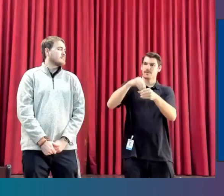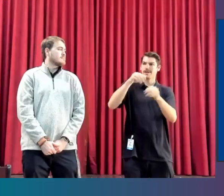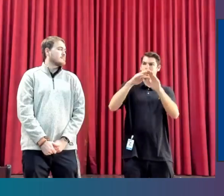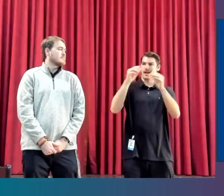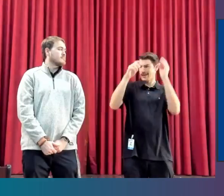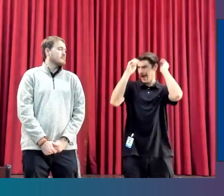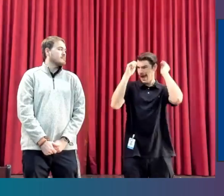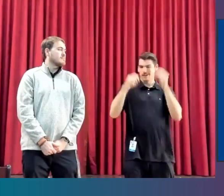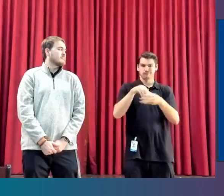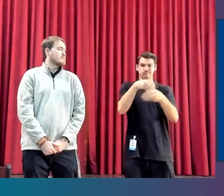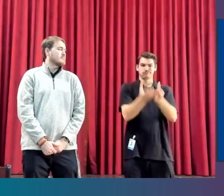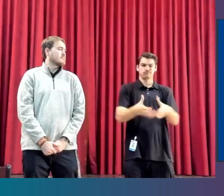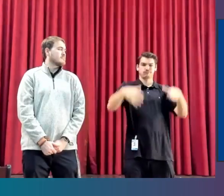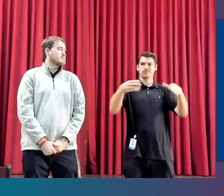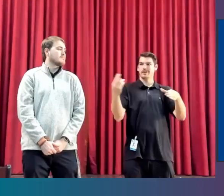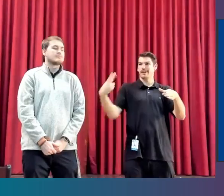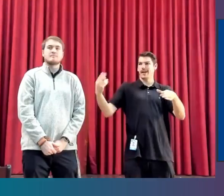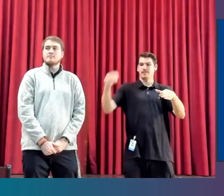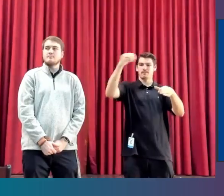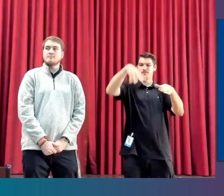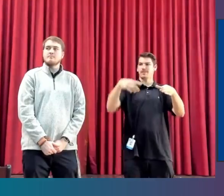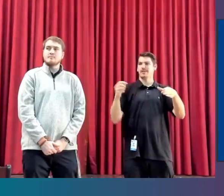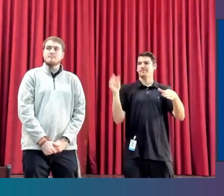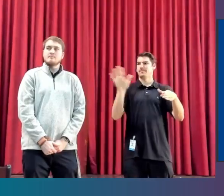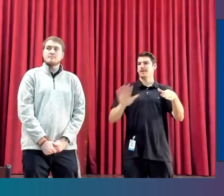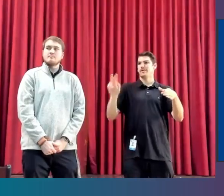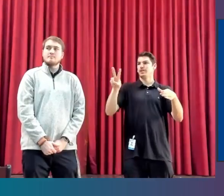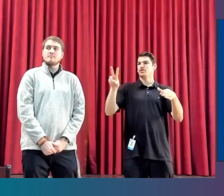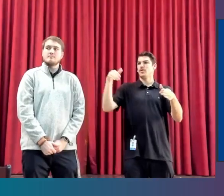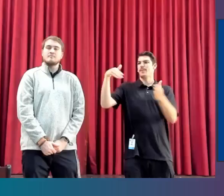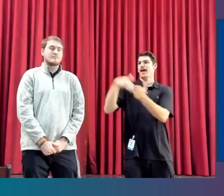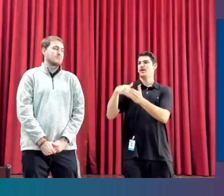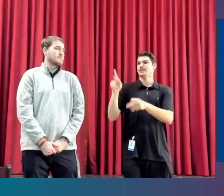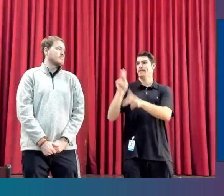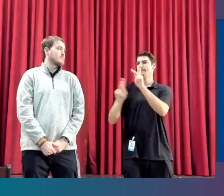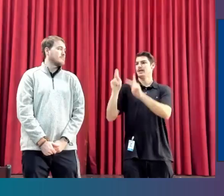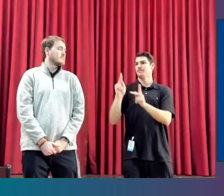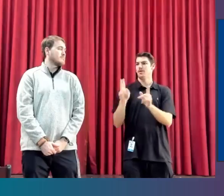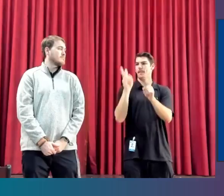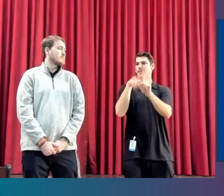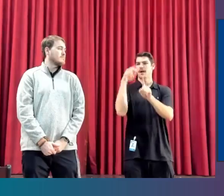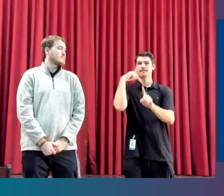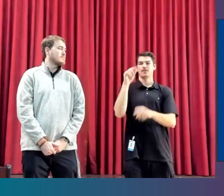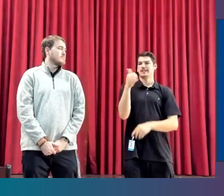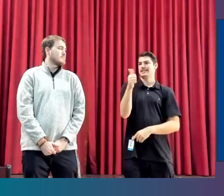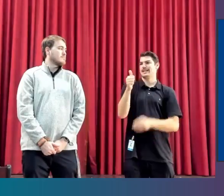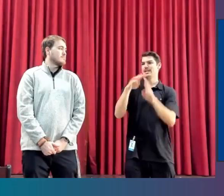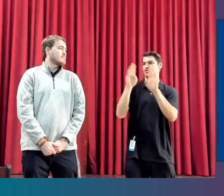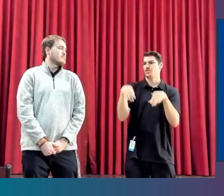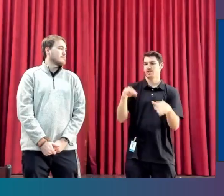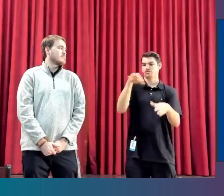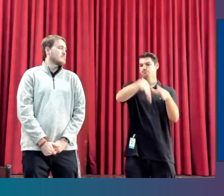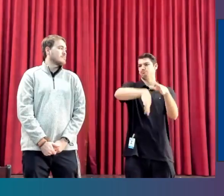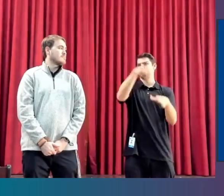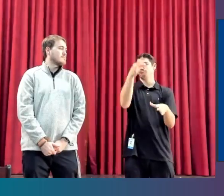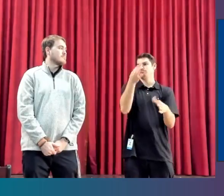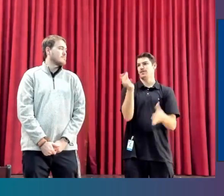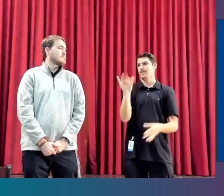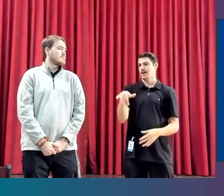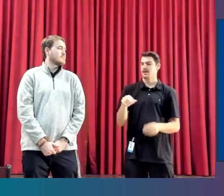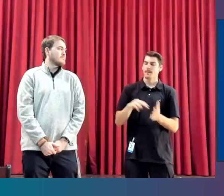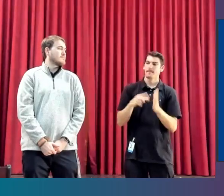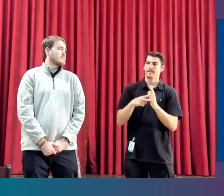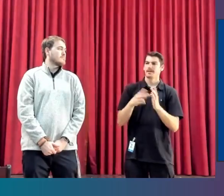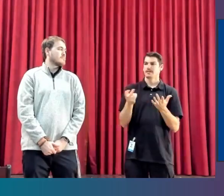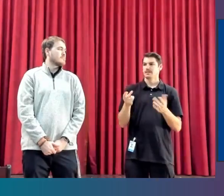there could be 2,000 people applying for 10 studios, right? So it's really apply